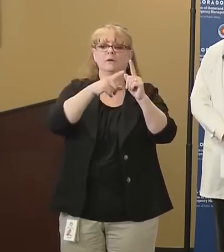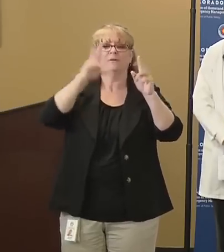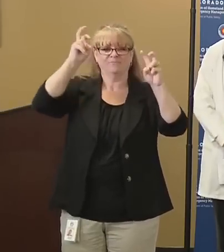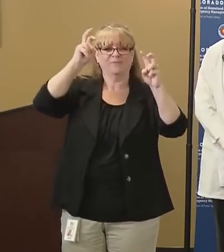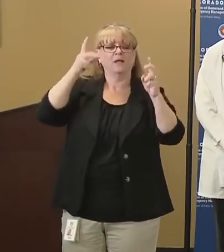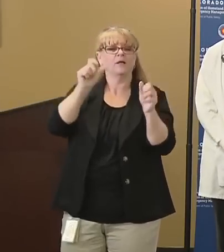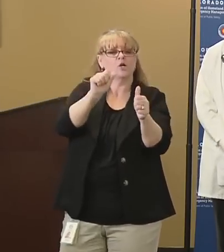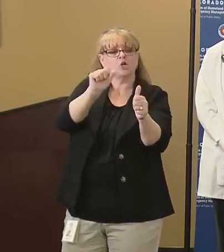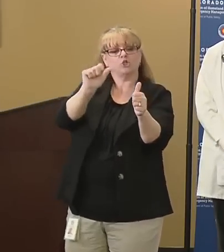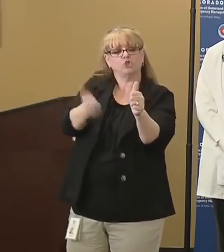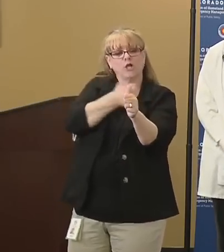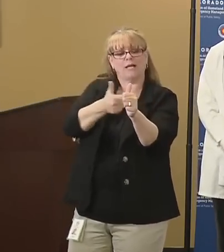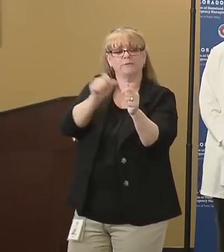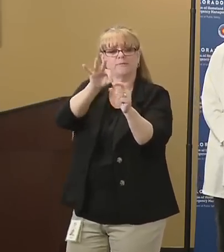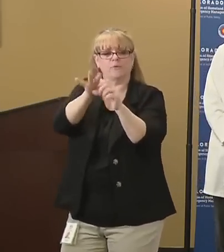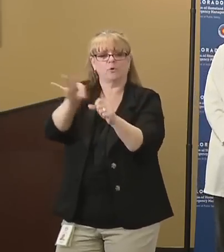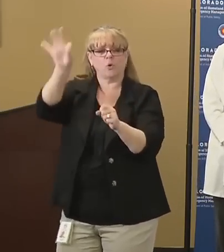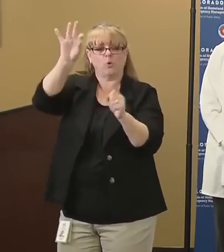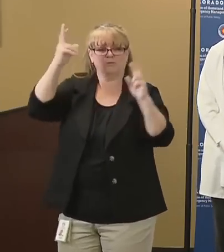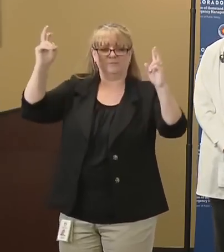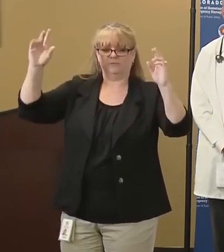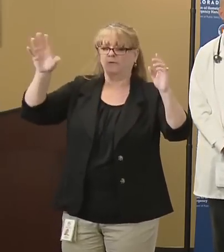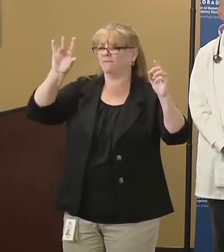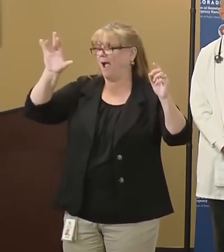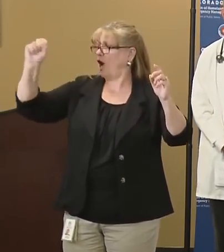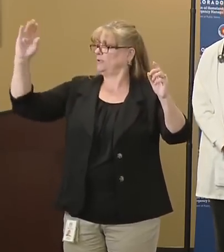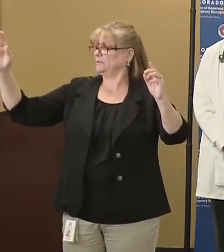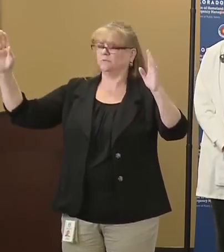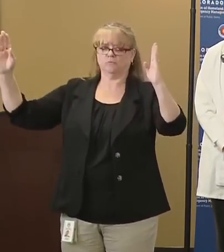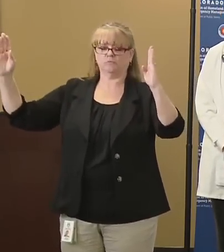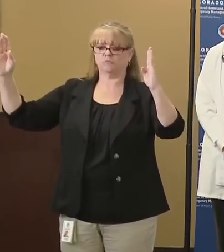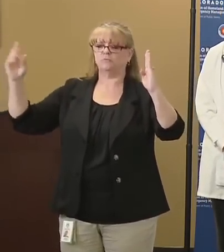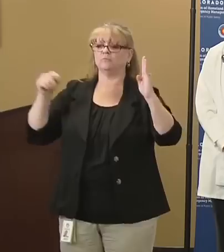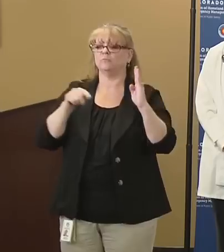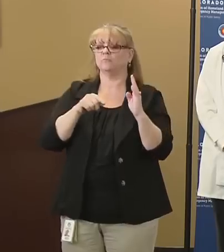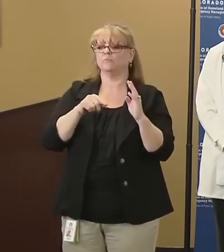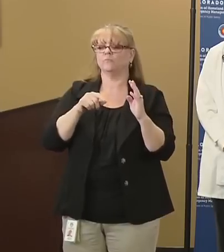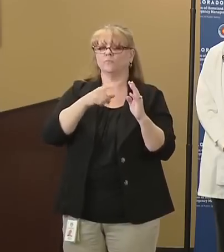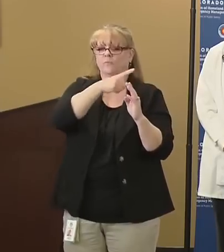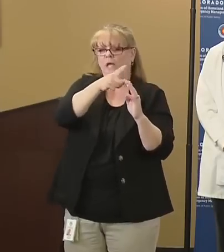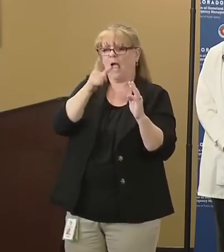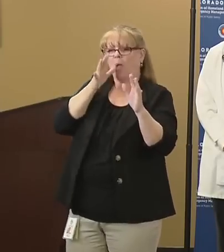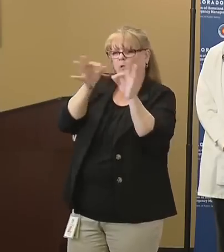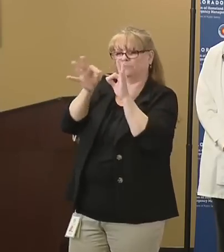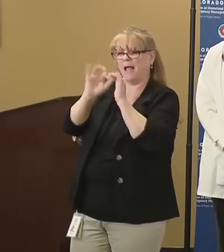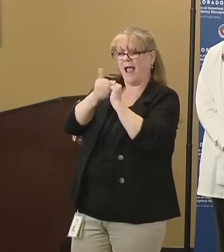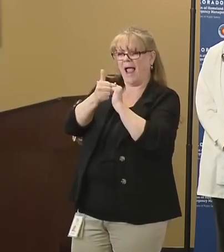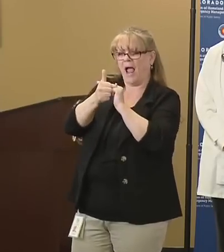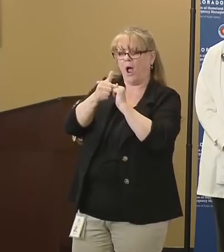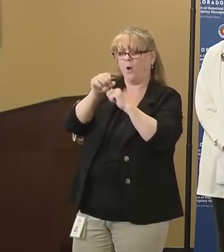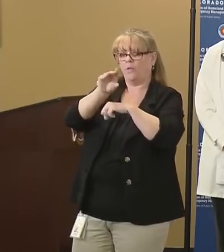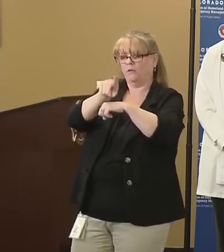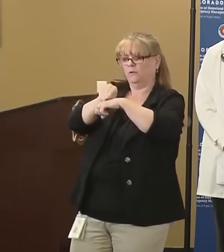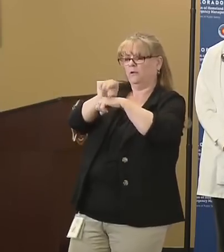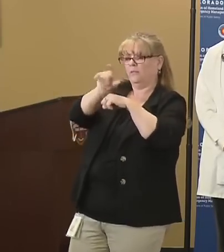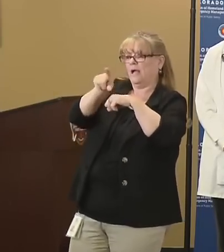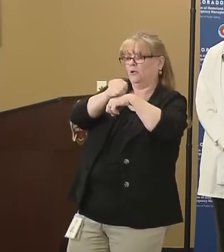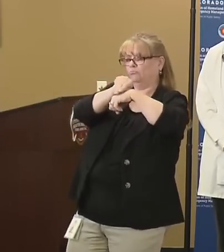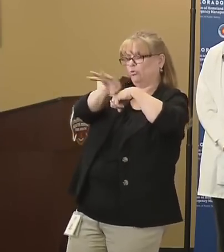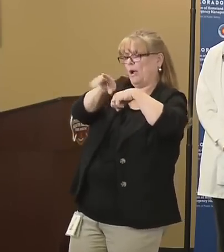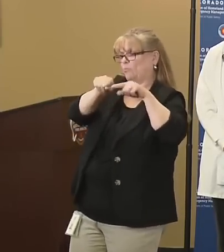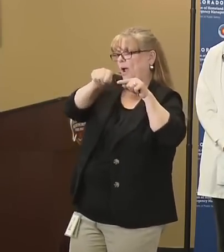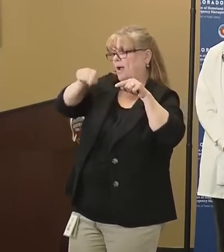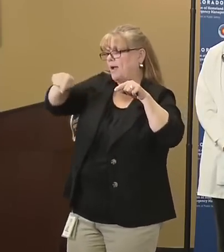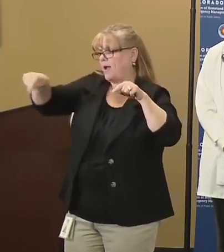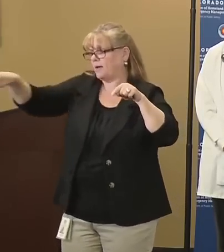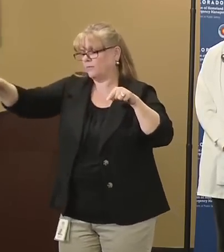going to be tracking today, and we're going to get to kind of how the spread of the virus is tracking and how traffic in our state is tracking